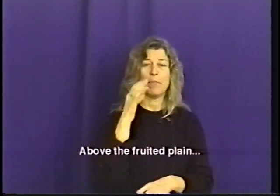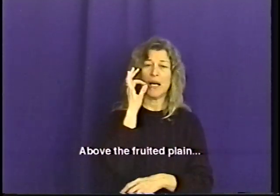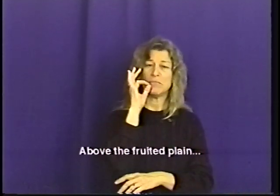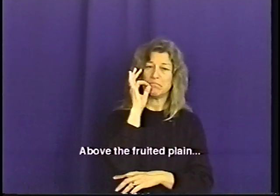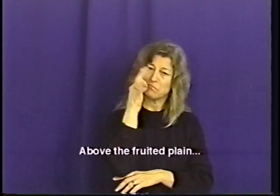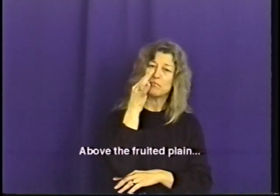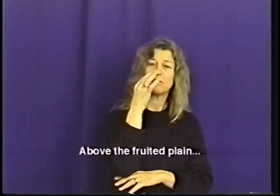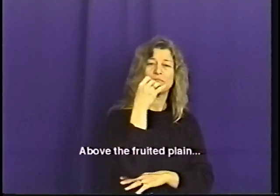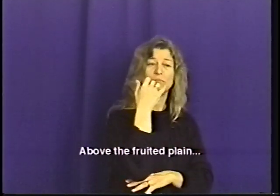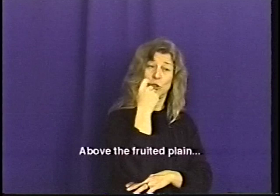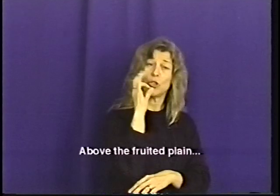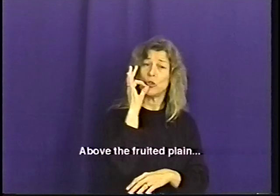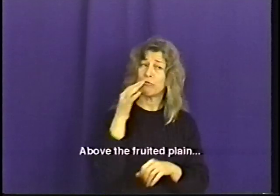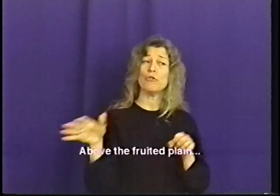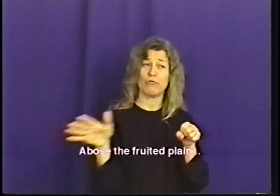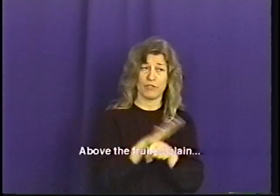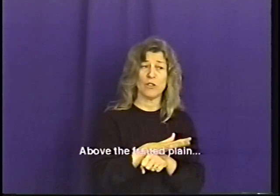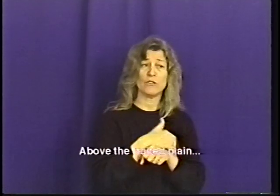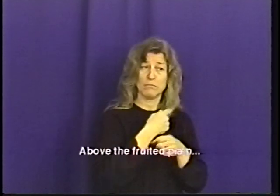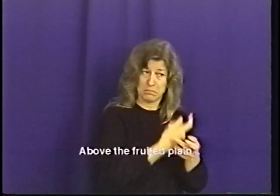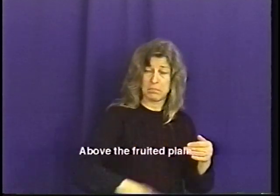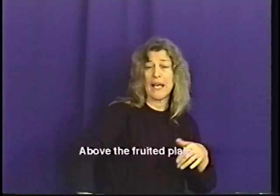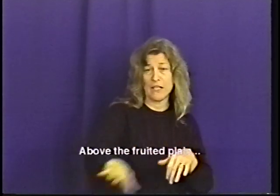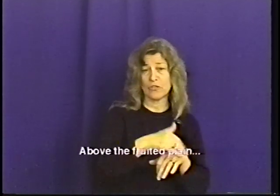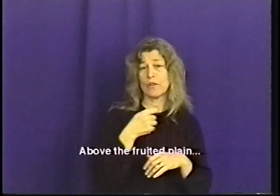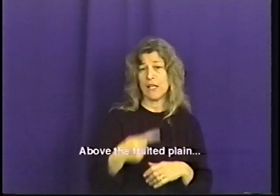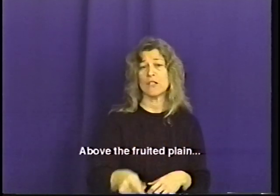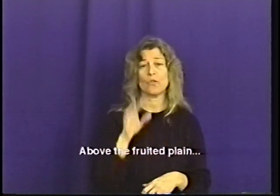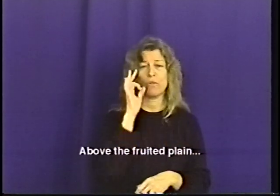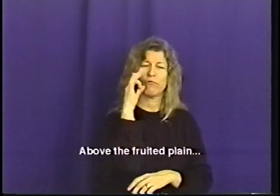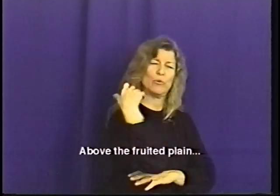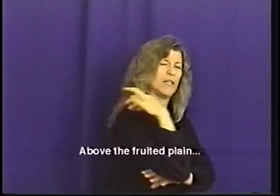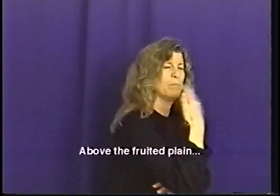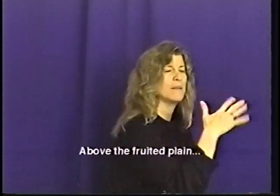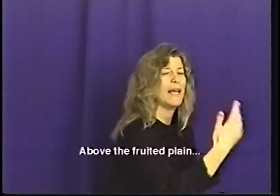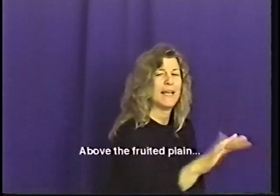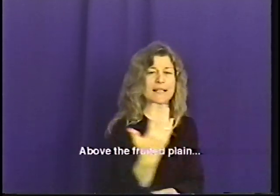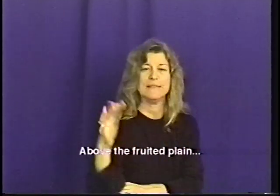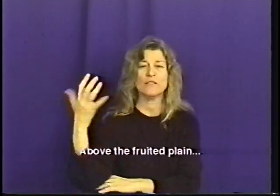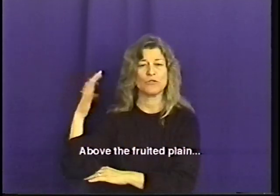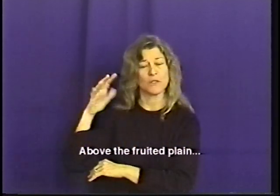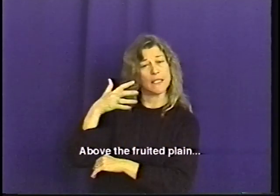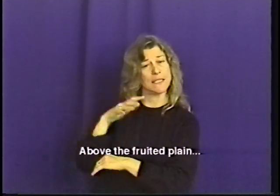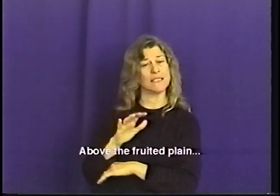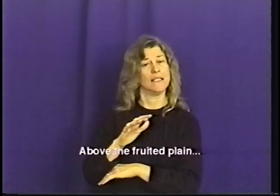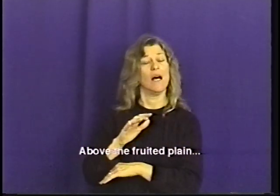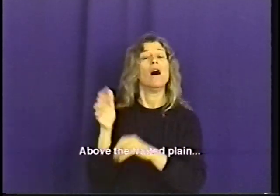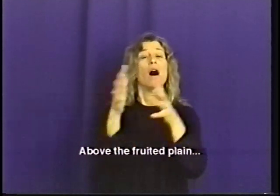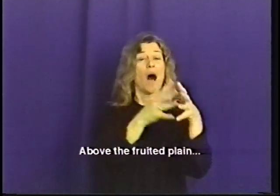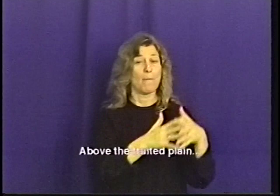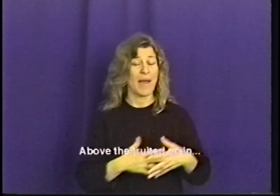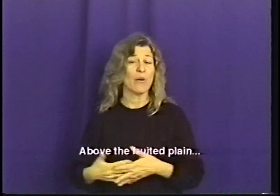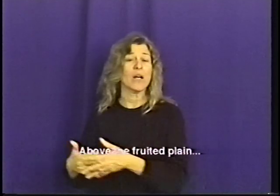but you could do fruit-filled plains for this, or fruited plains, trees.